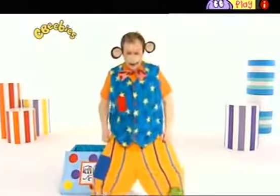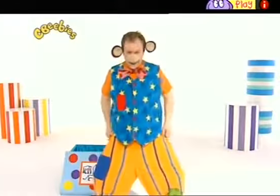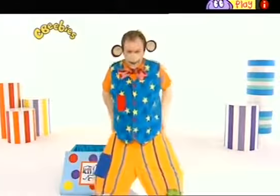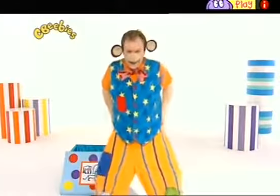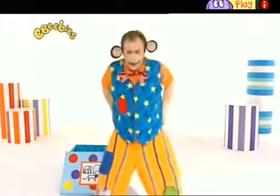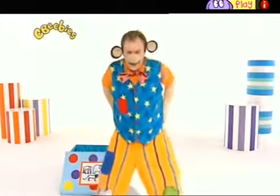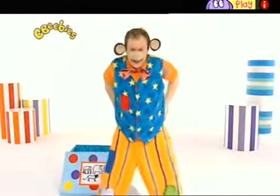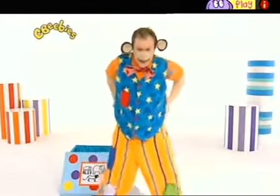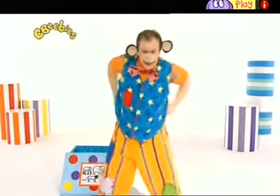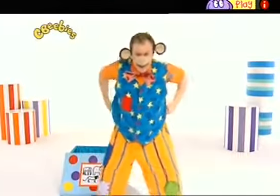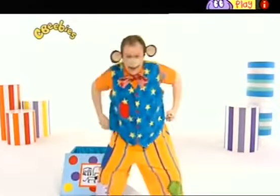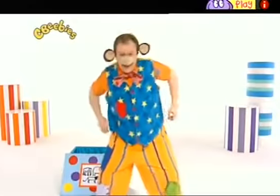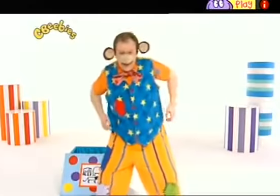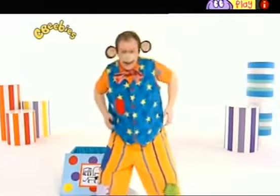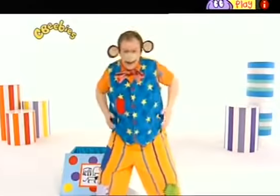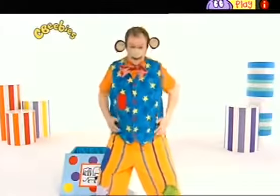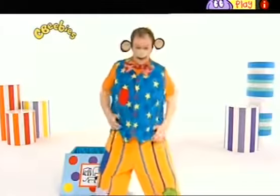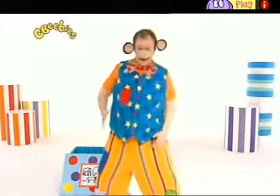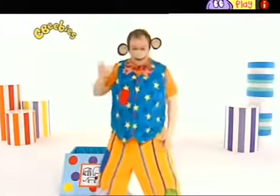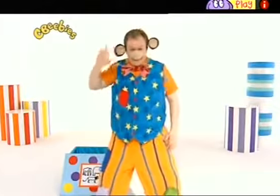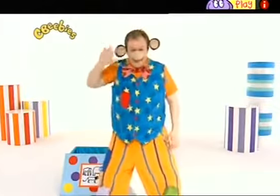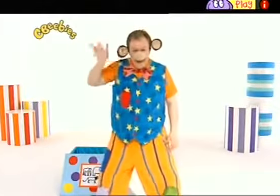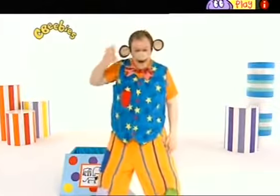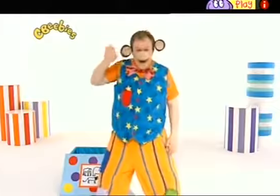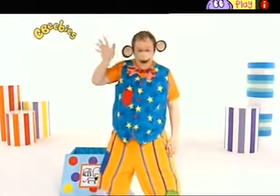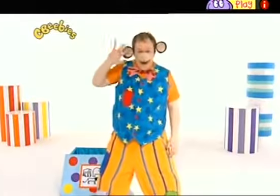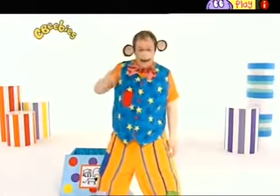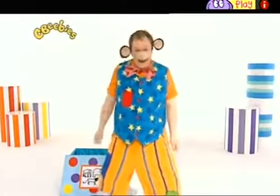Bye-bye, monkey. Mr. Tumble. Bye-bye.